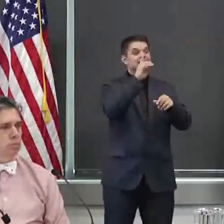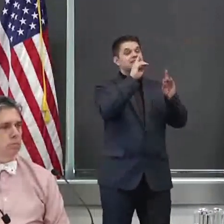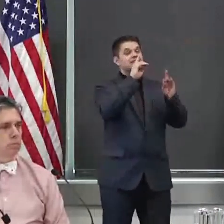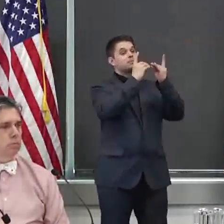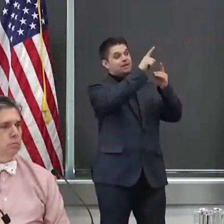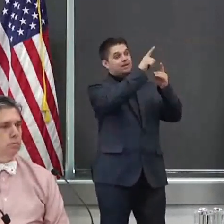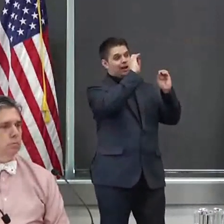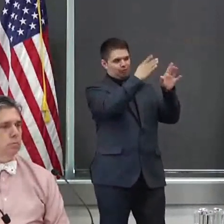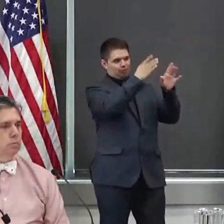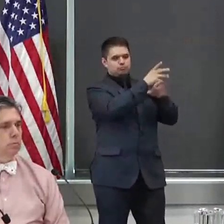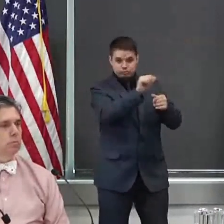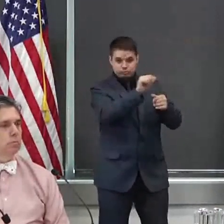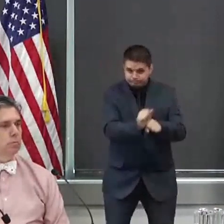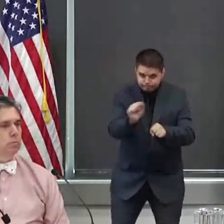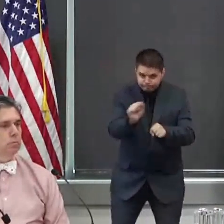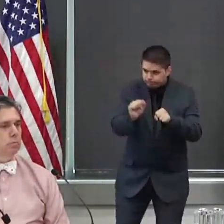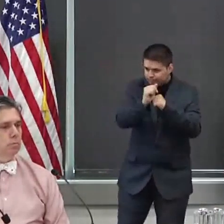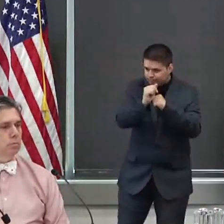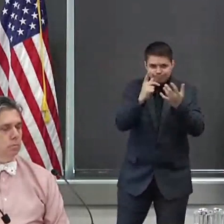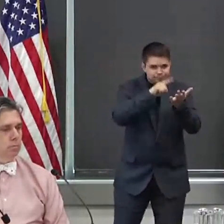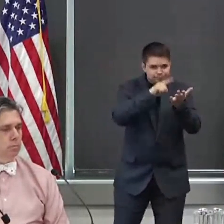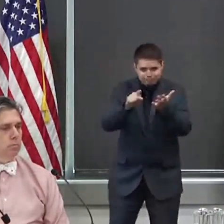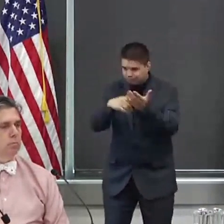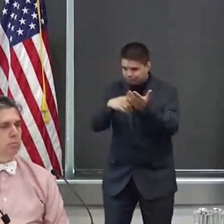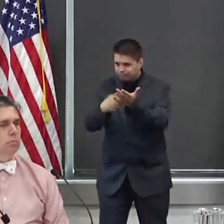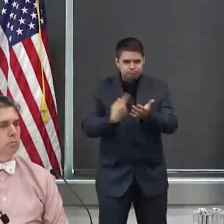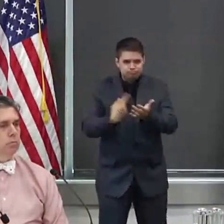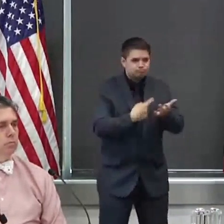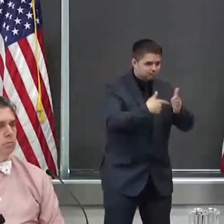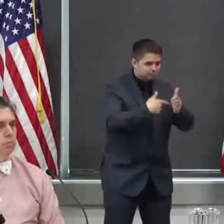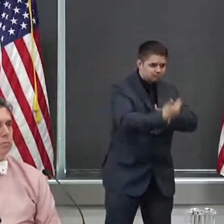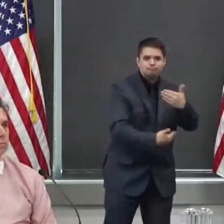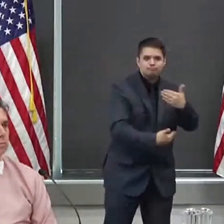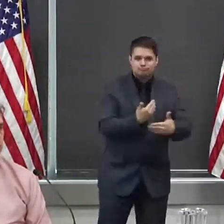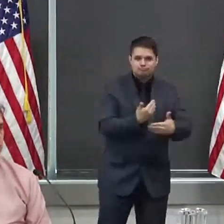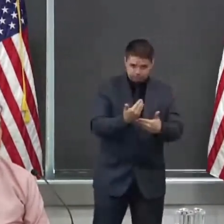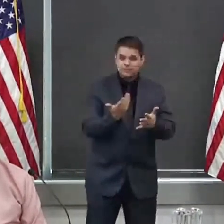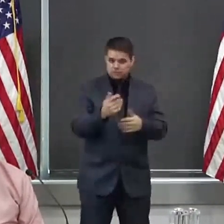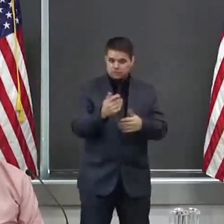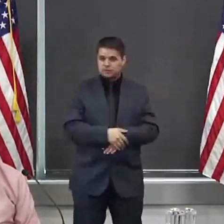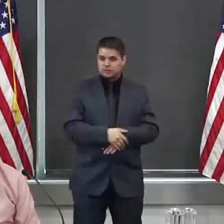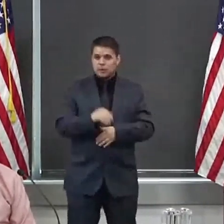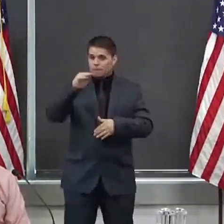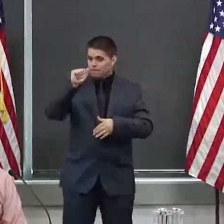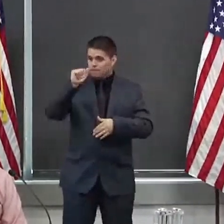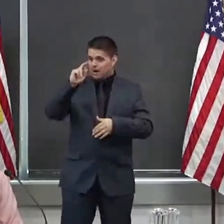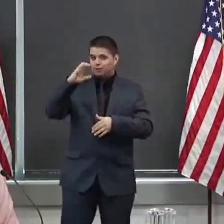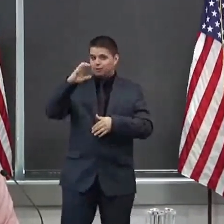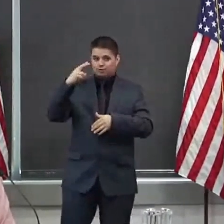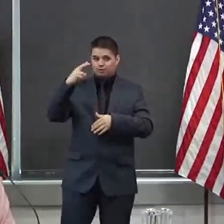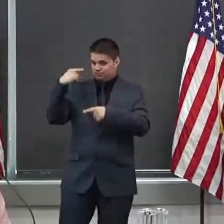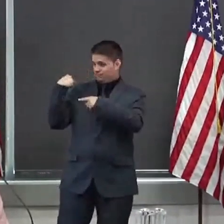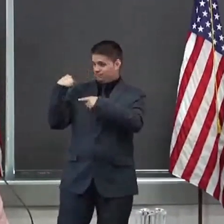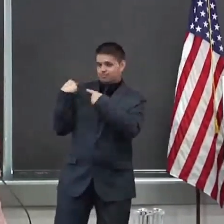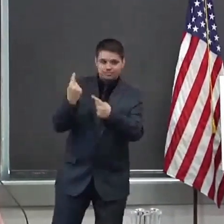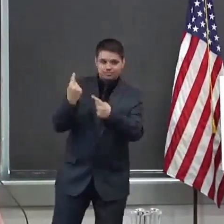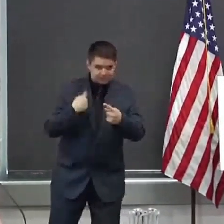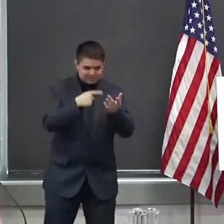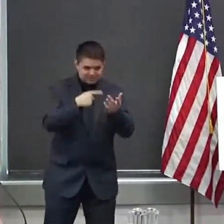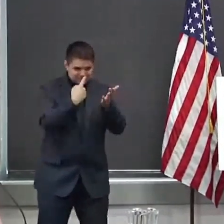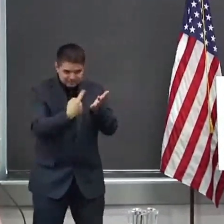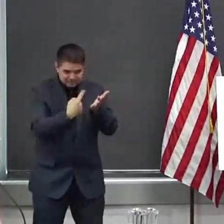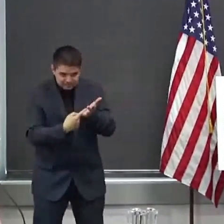we began shuttering down the state, and we'll be releasing those details over the coming weeks.